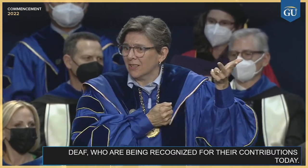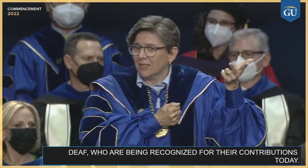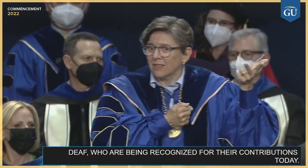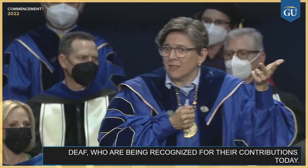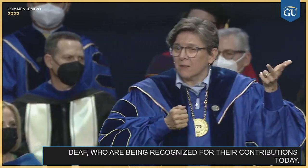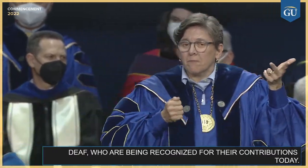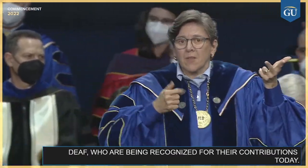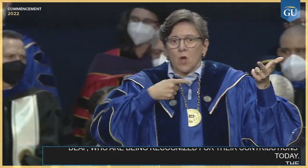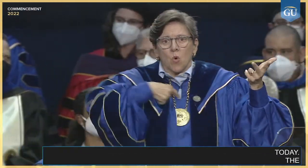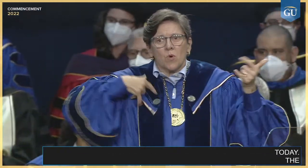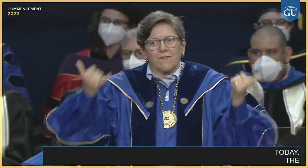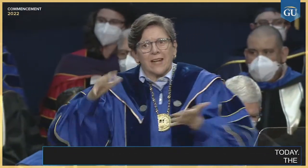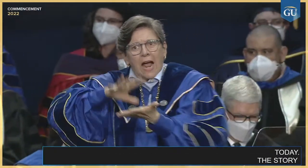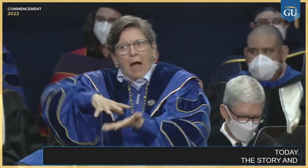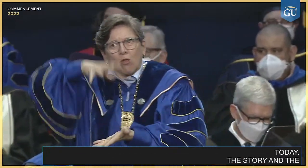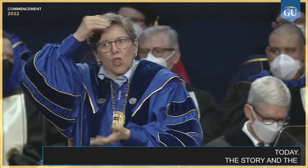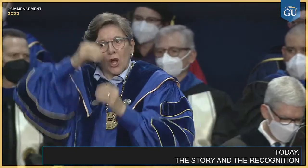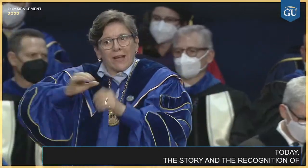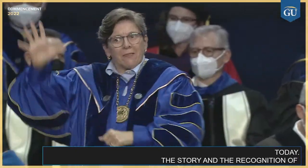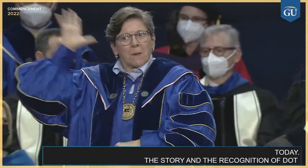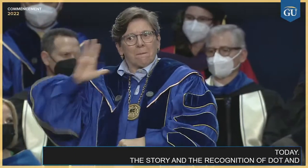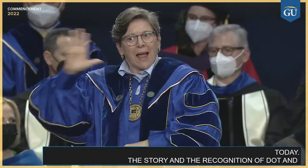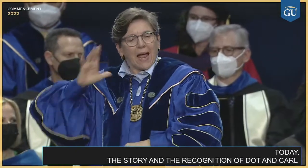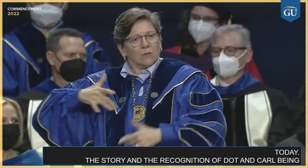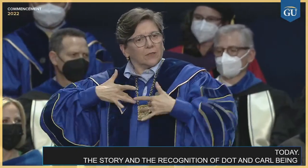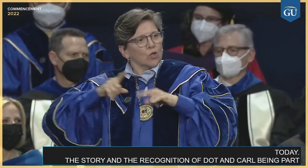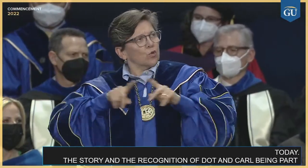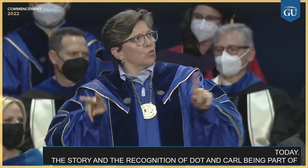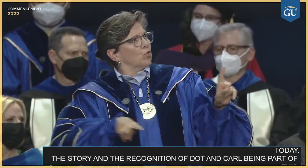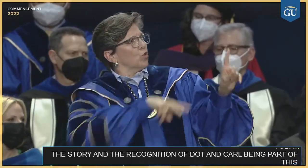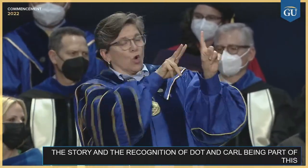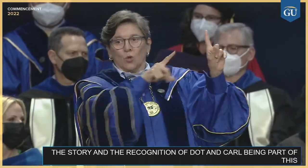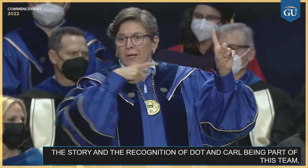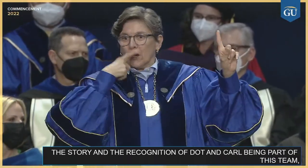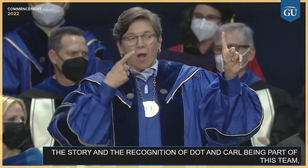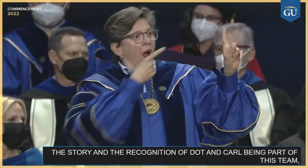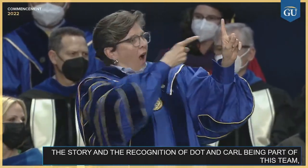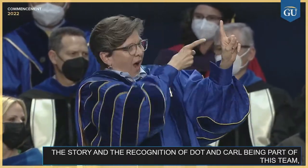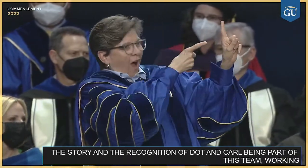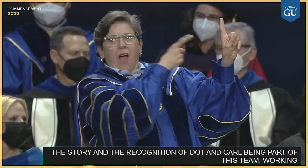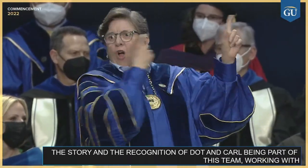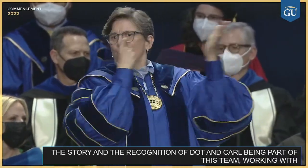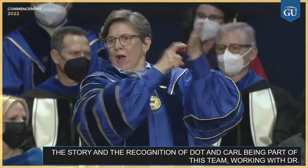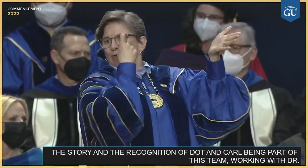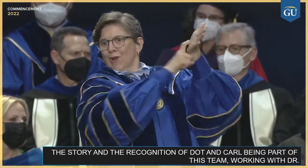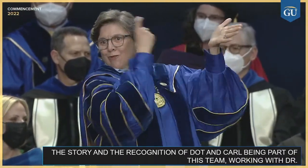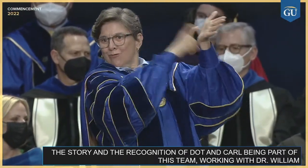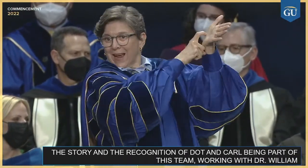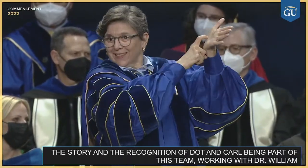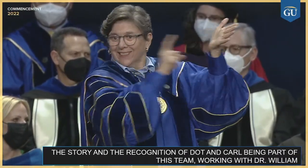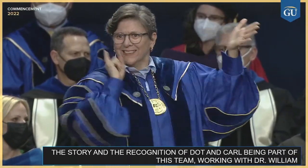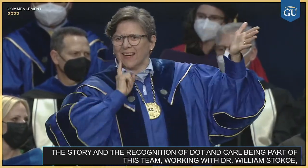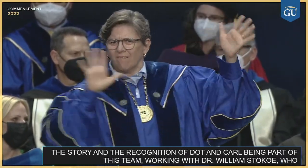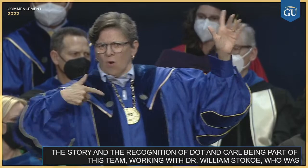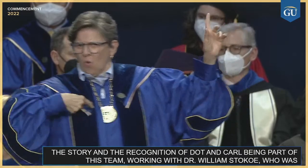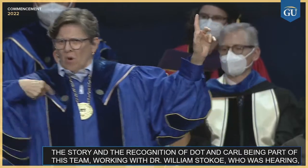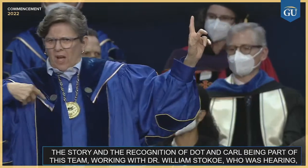hearing, we have now come to learn that in the past, we often would refer to hearing people, and they would often